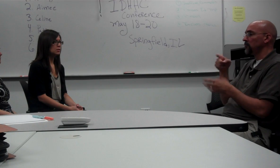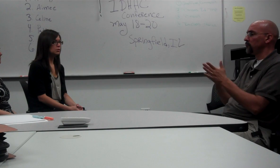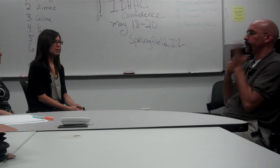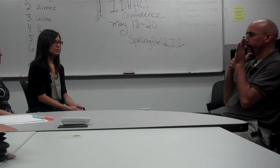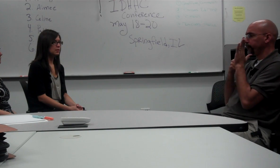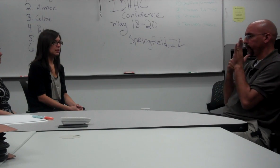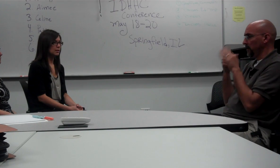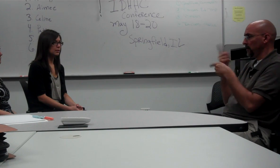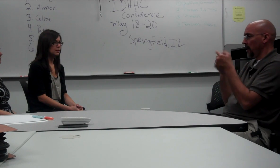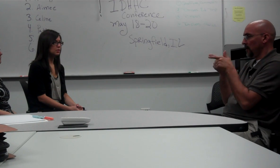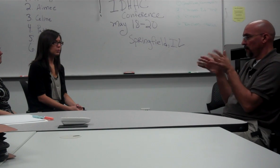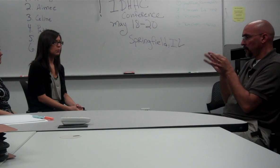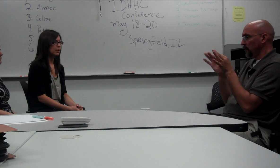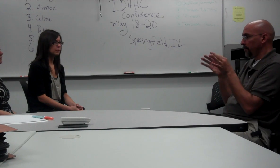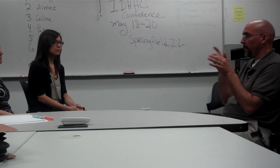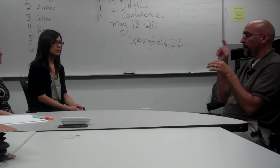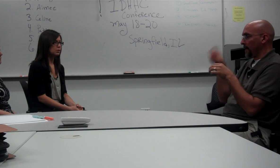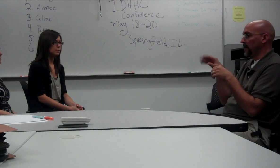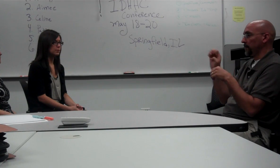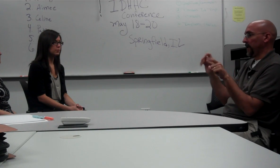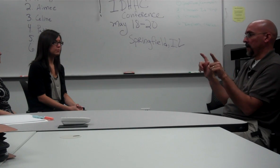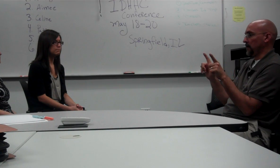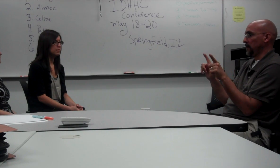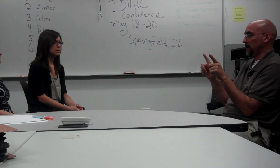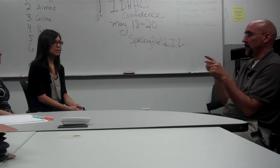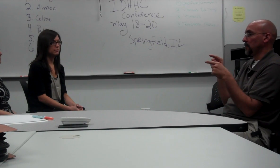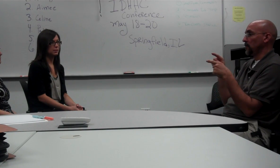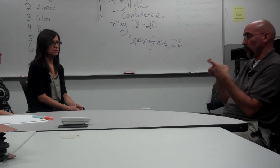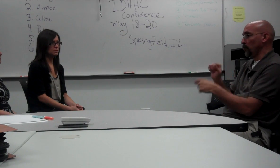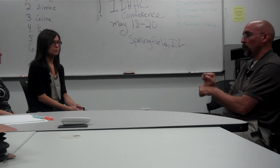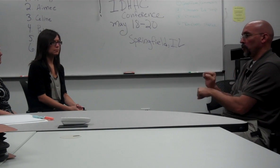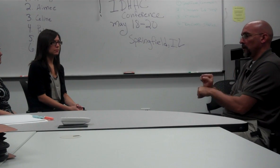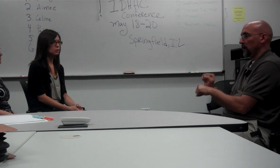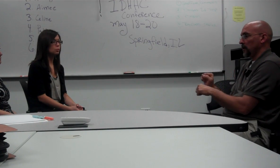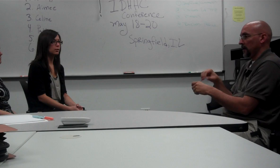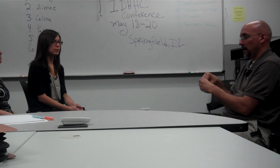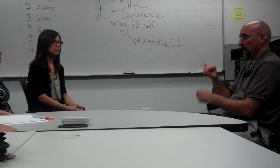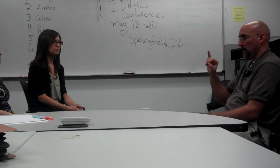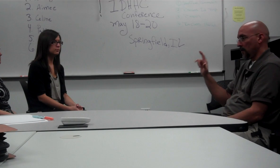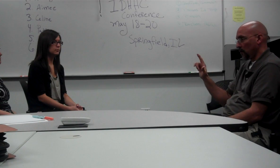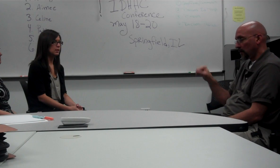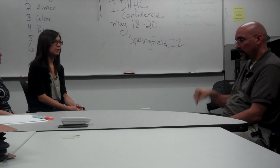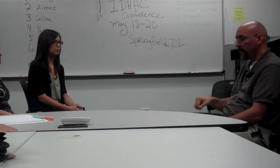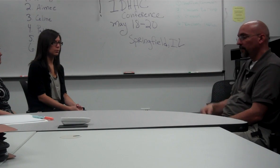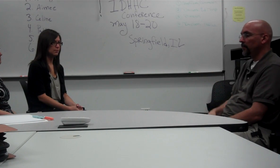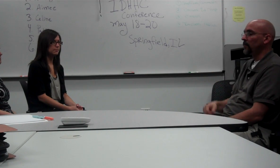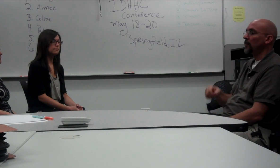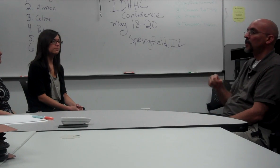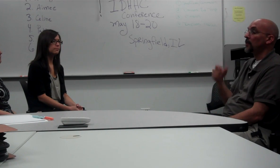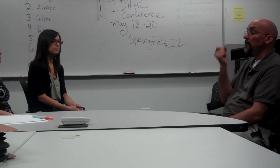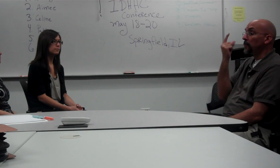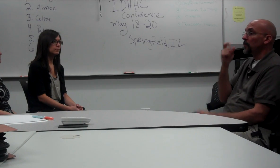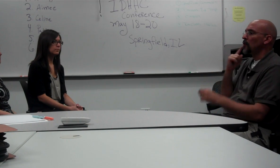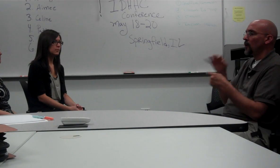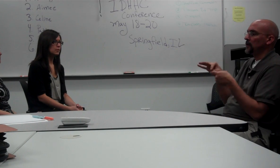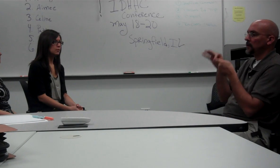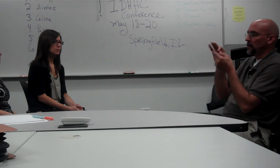Since 2009, it's required that interpreters must have a license to work here in Illinois.